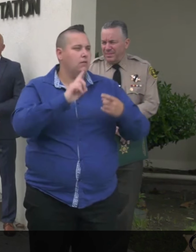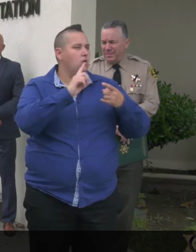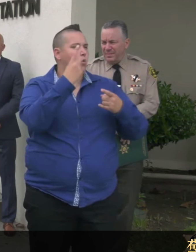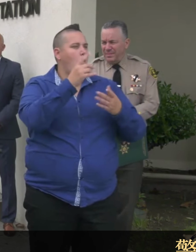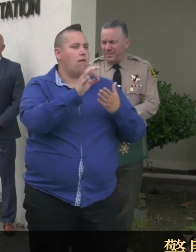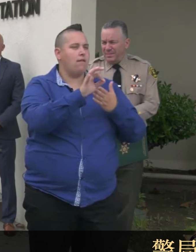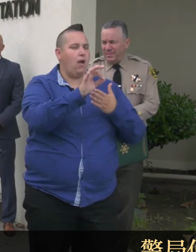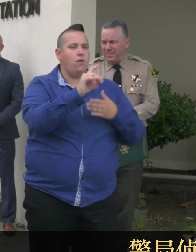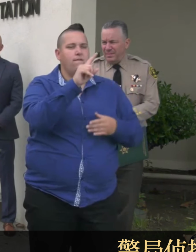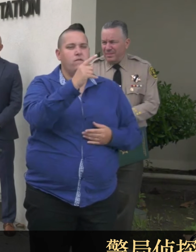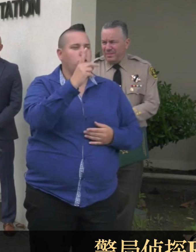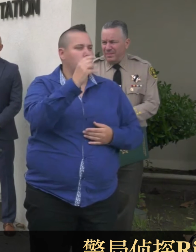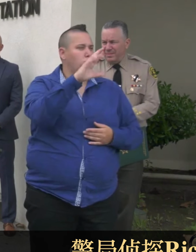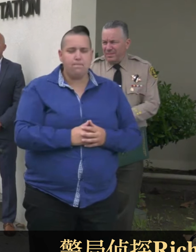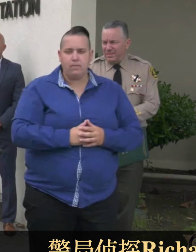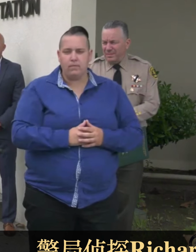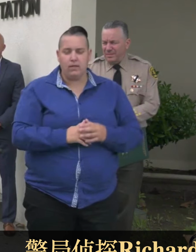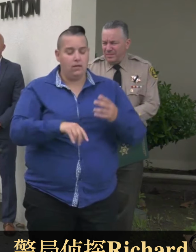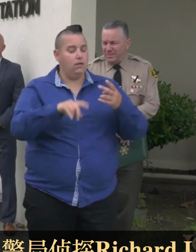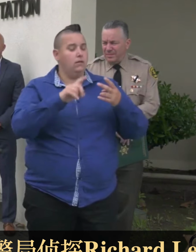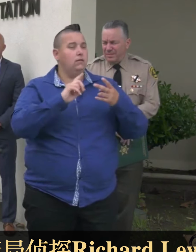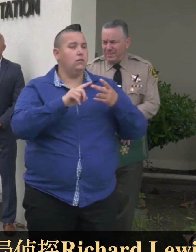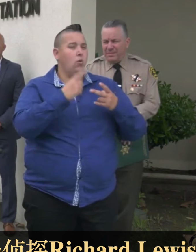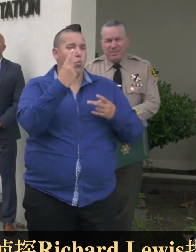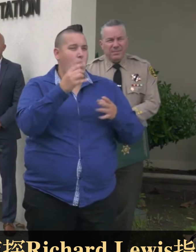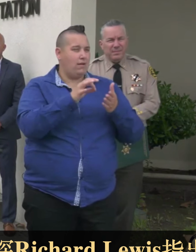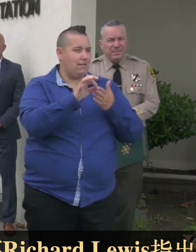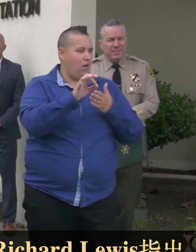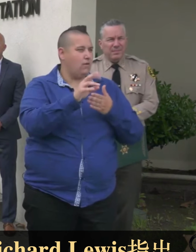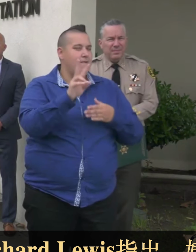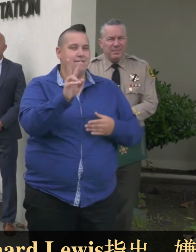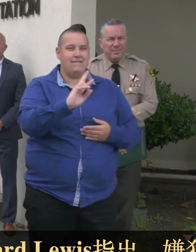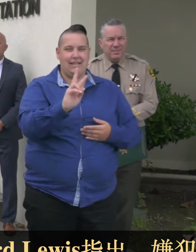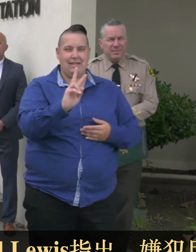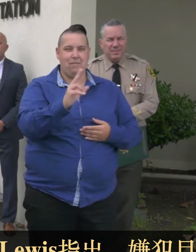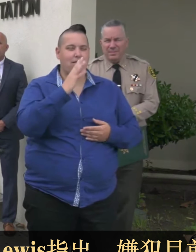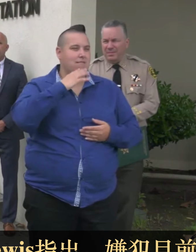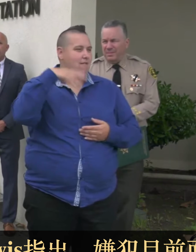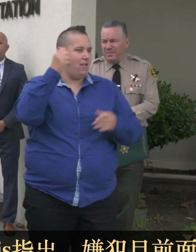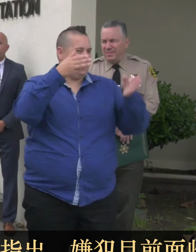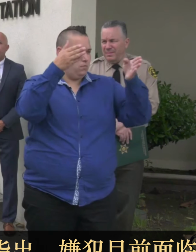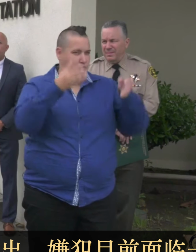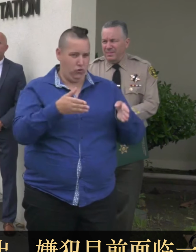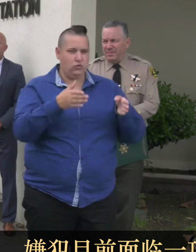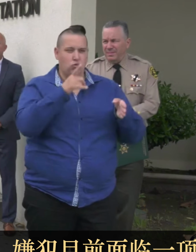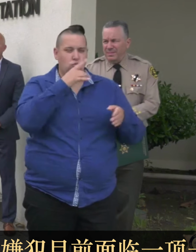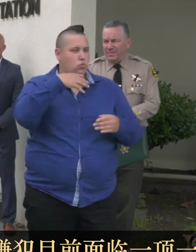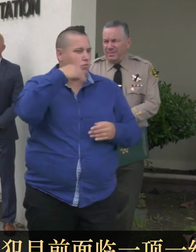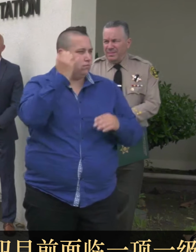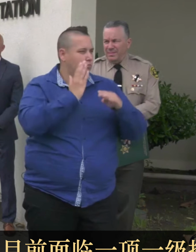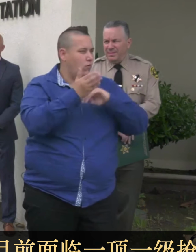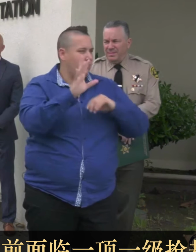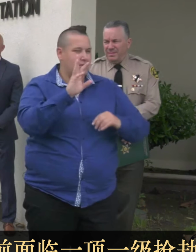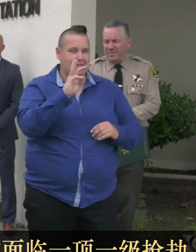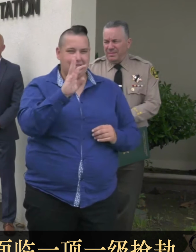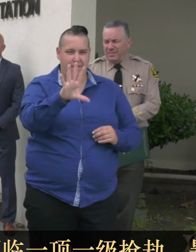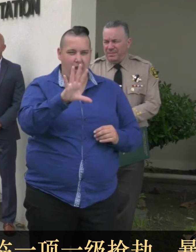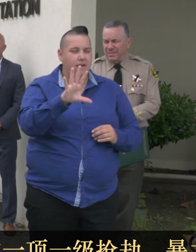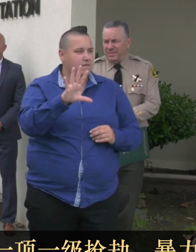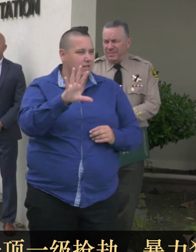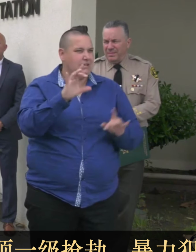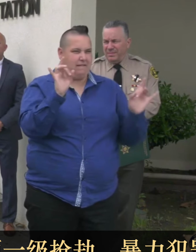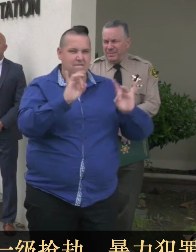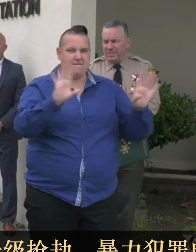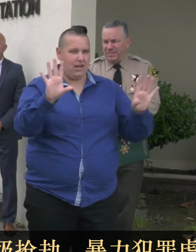One count of first-degree robbery, one count of victimizing an elder individual, someone over the age of 65, in